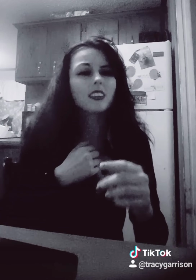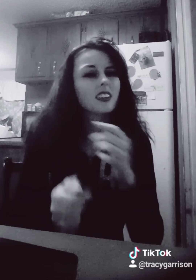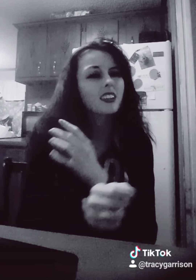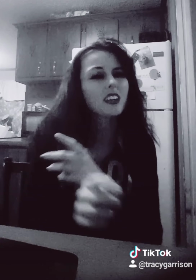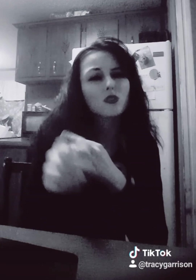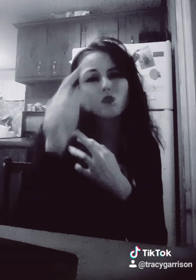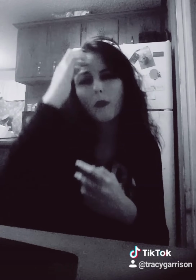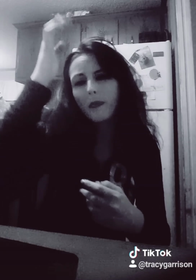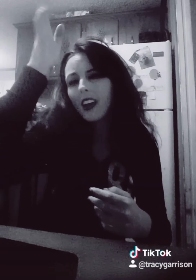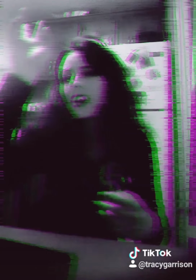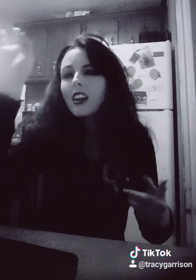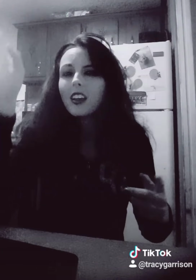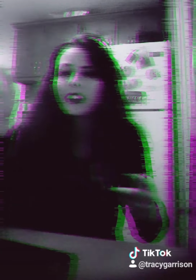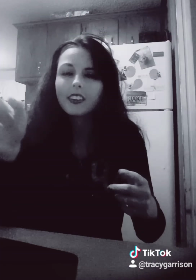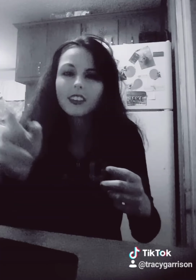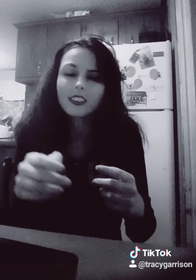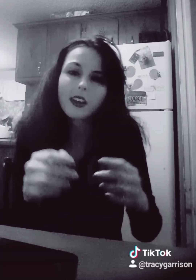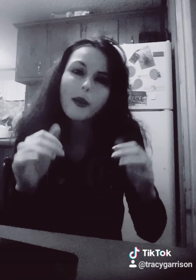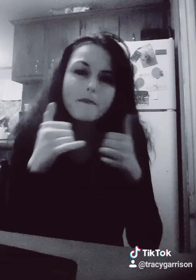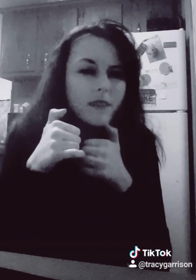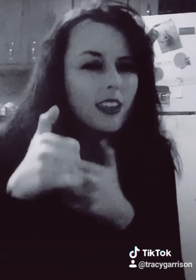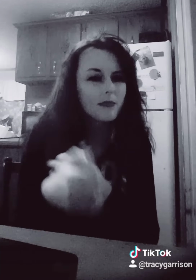I got you on my mind, baby.